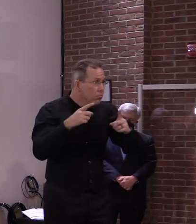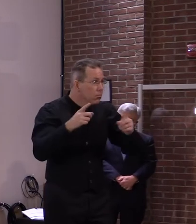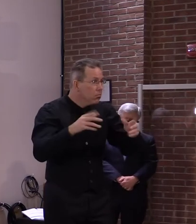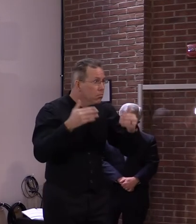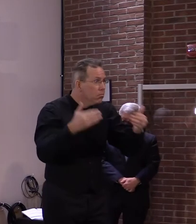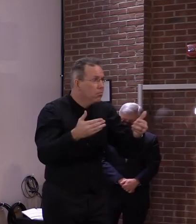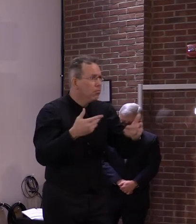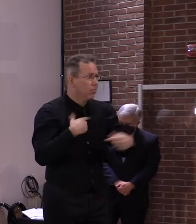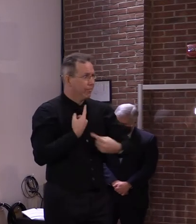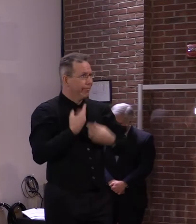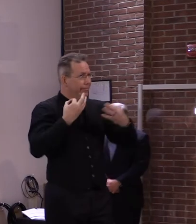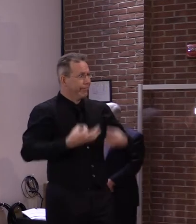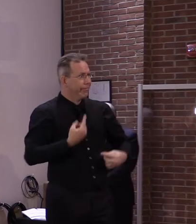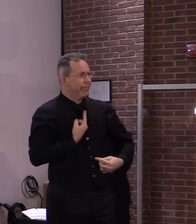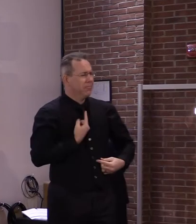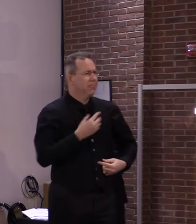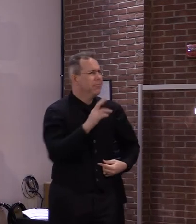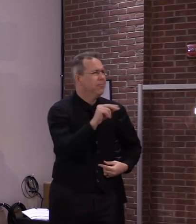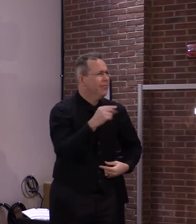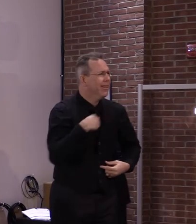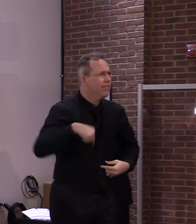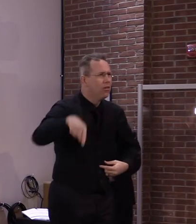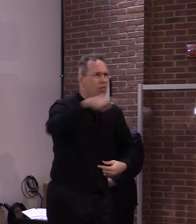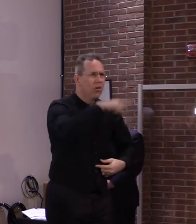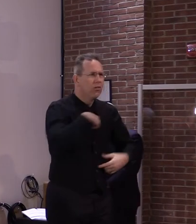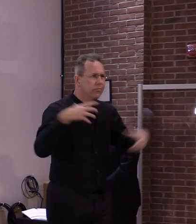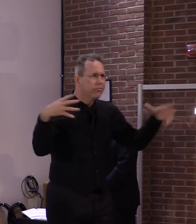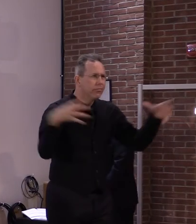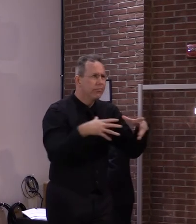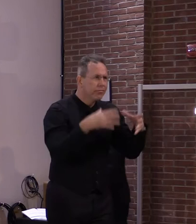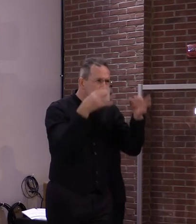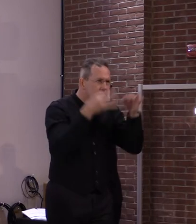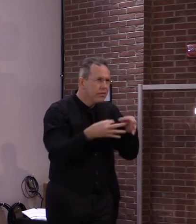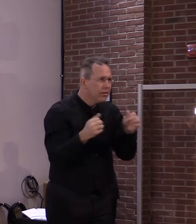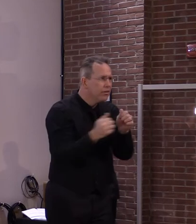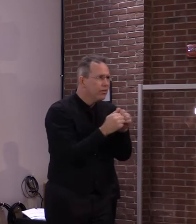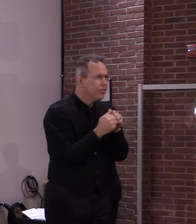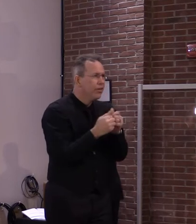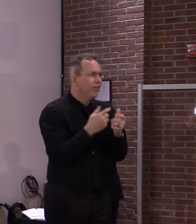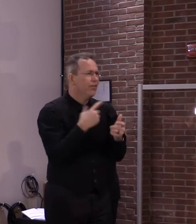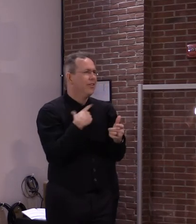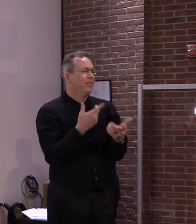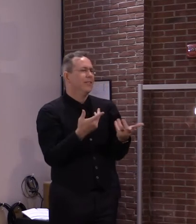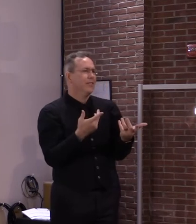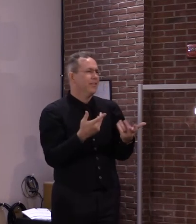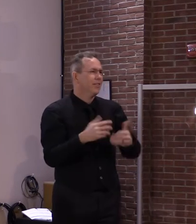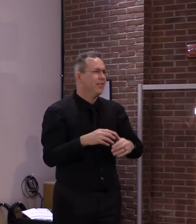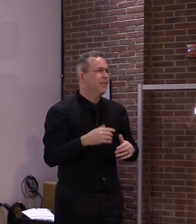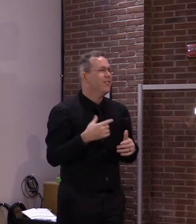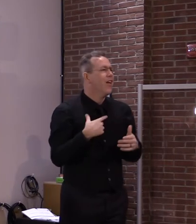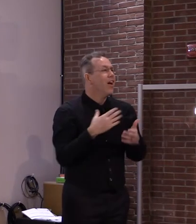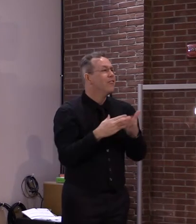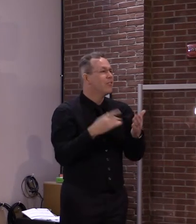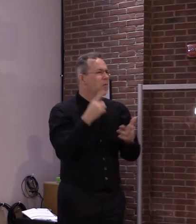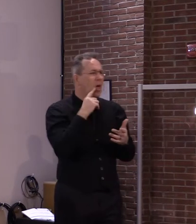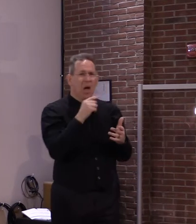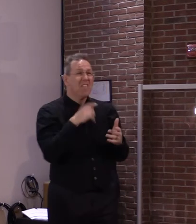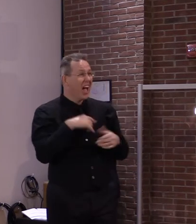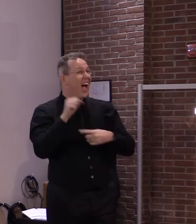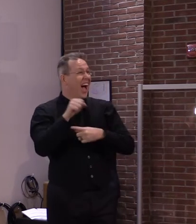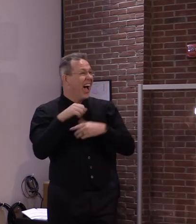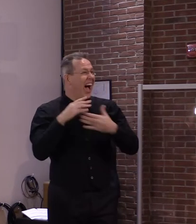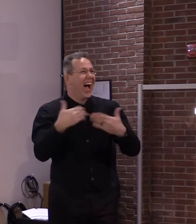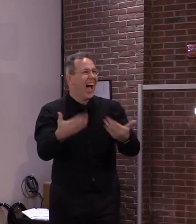sense than do it doing it individually as as you said if we decide to do it one way and uh your your friend